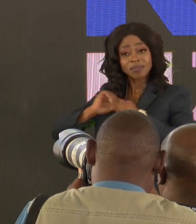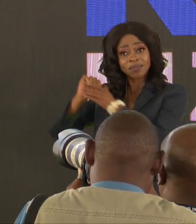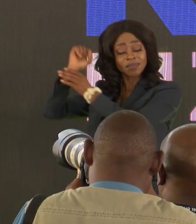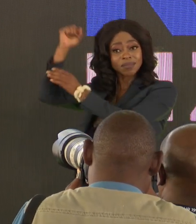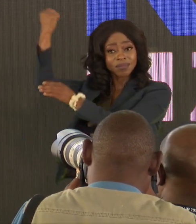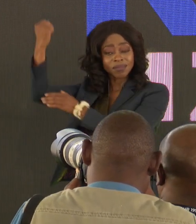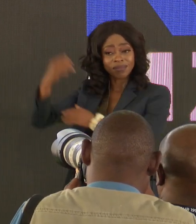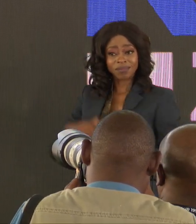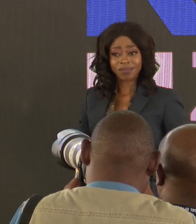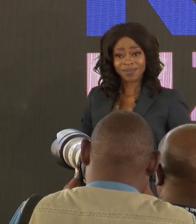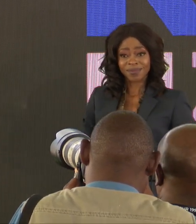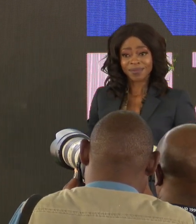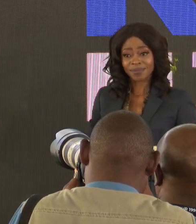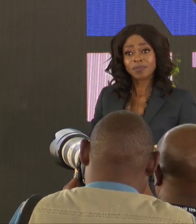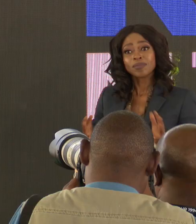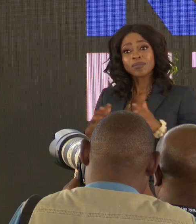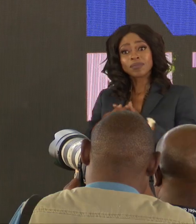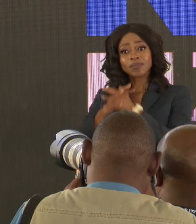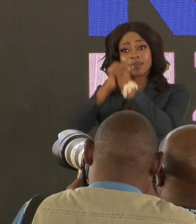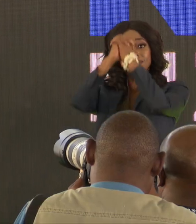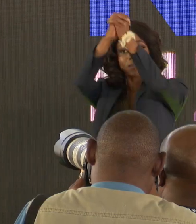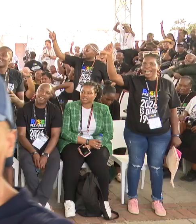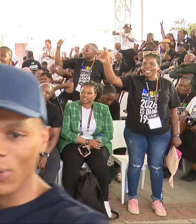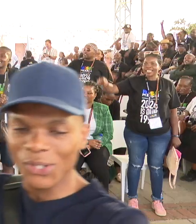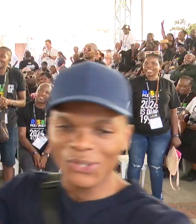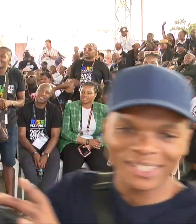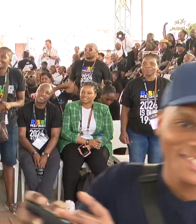rise! Together!